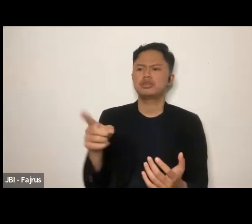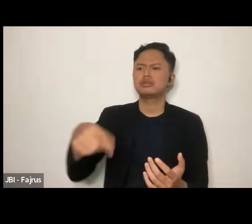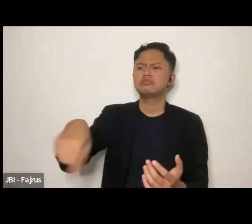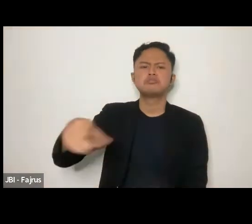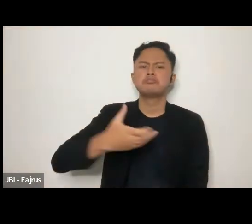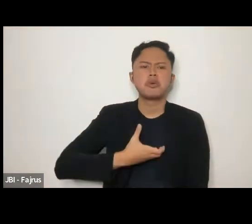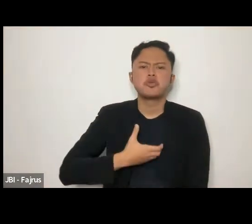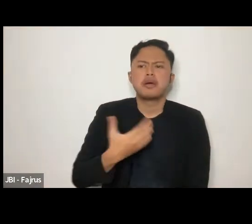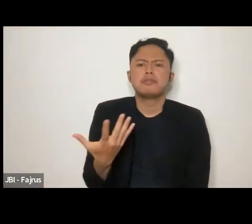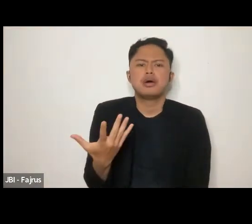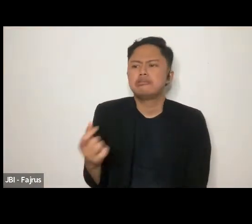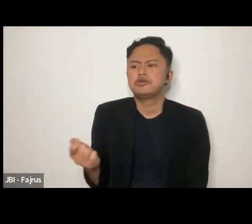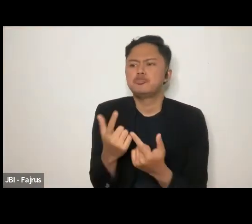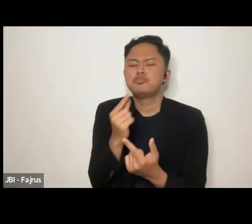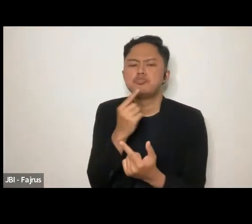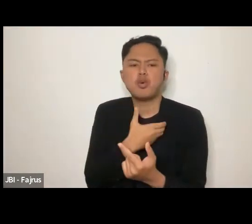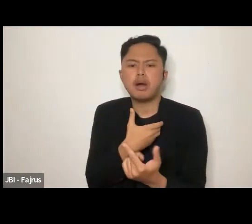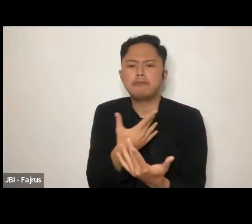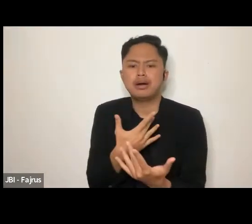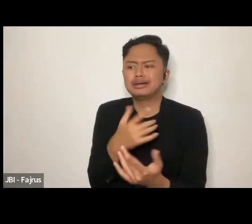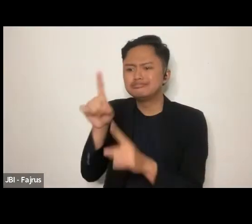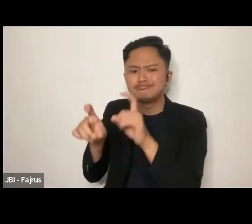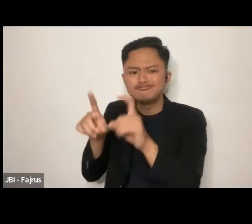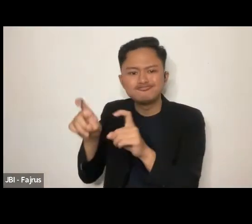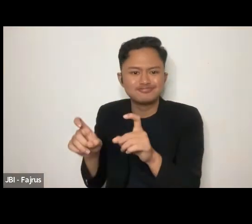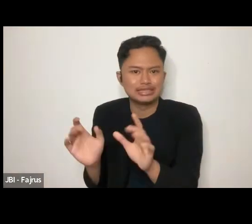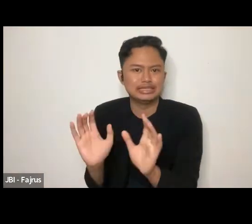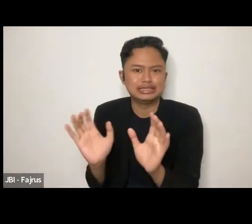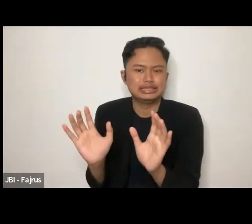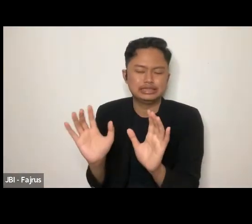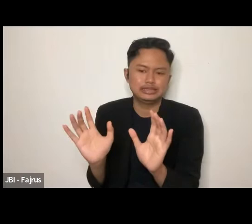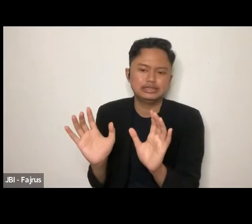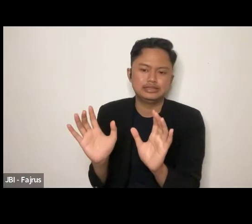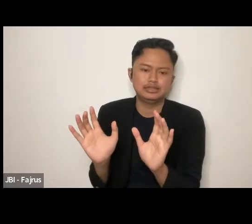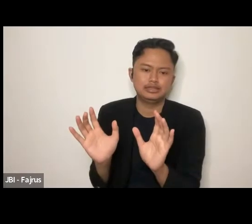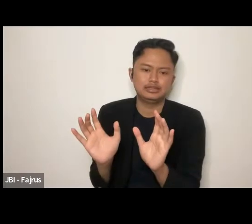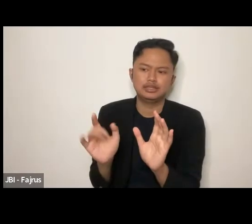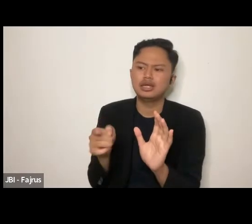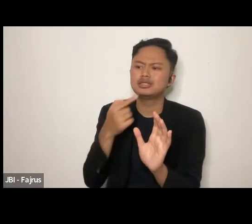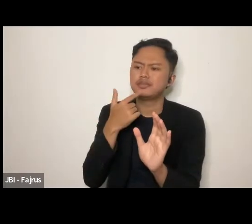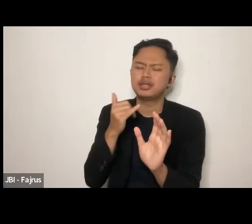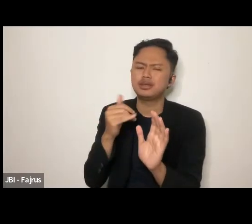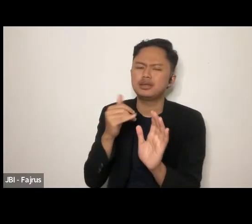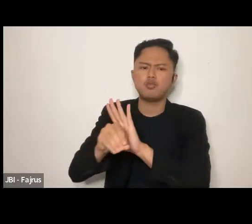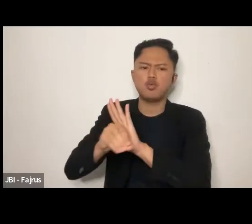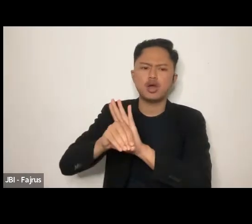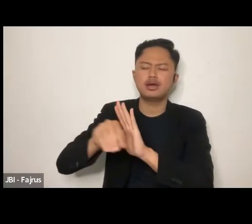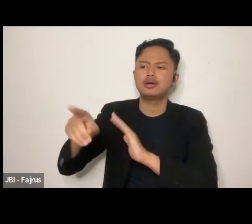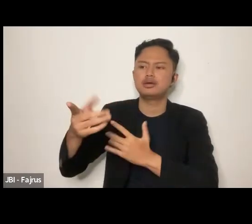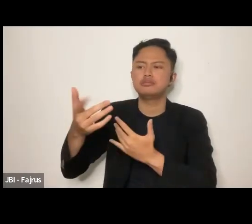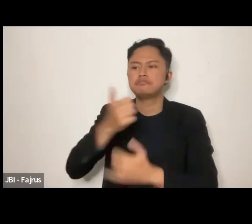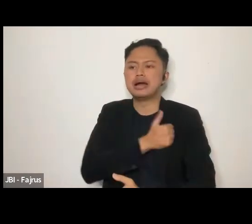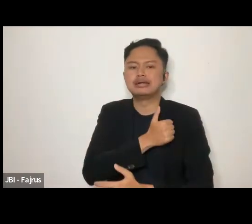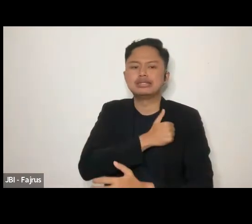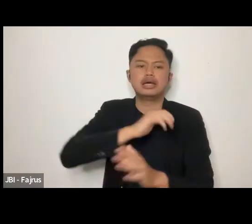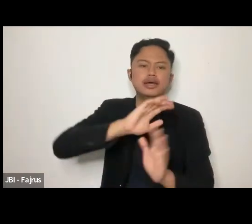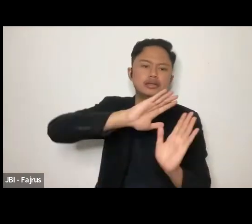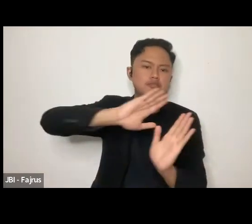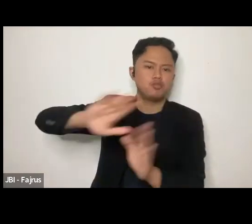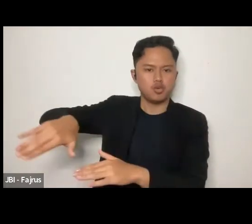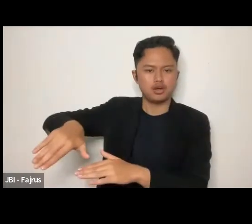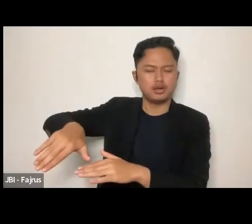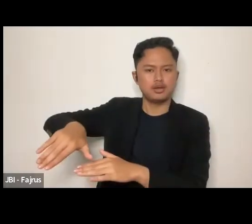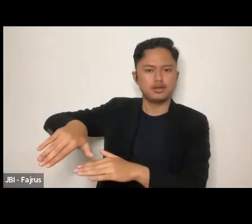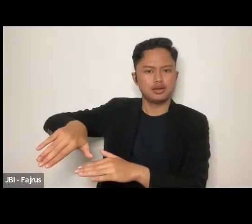for their life. This is an abandoned nation. And I think that's